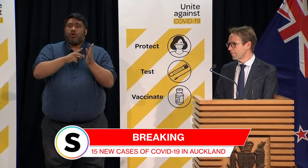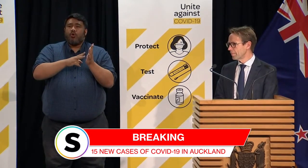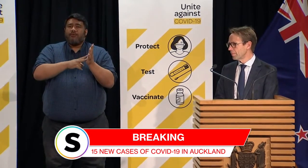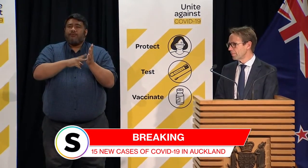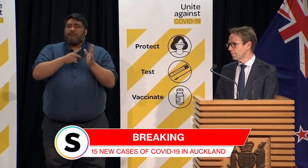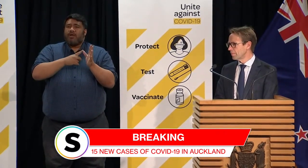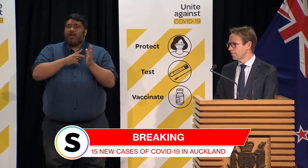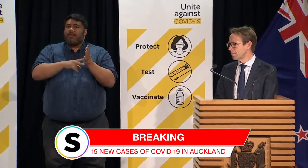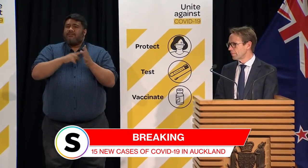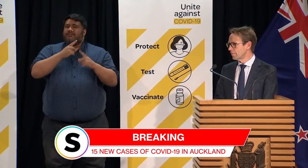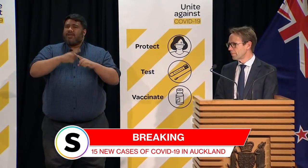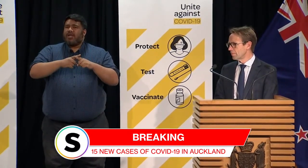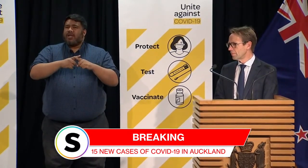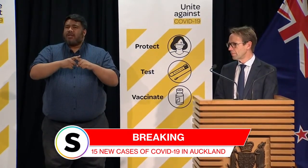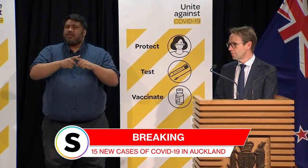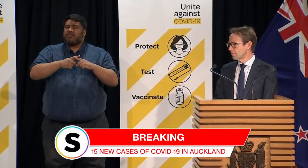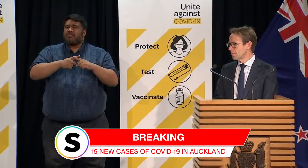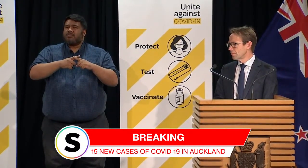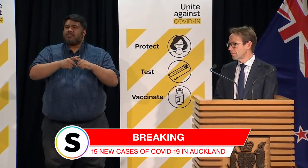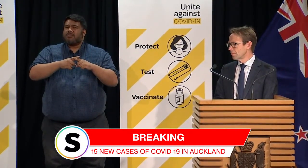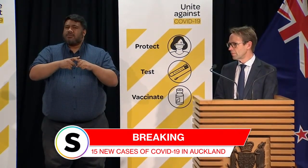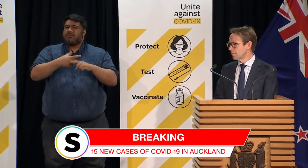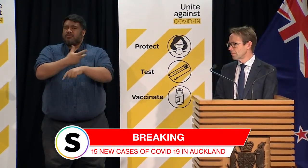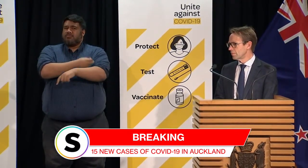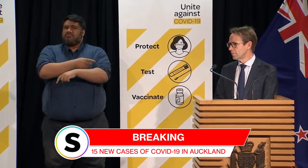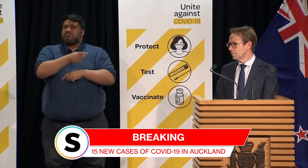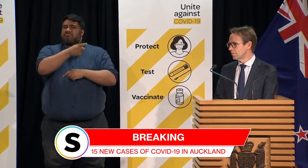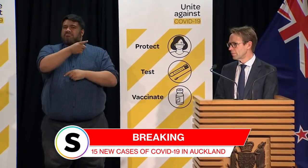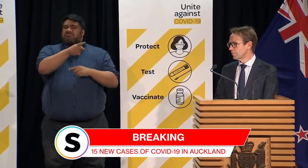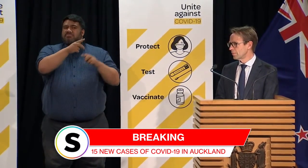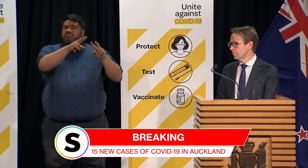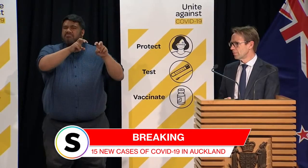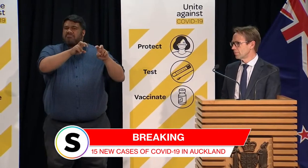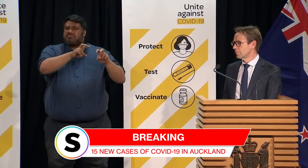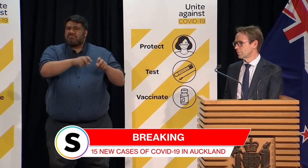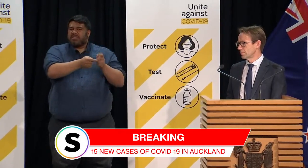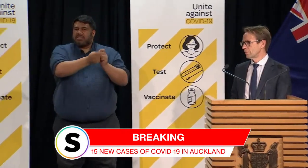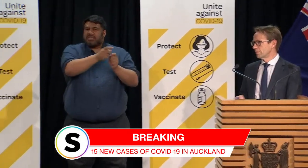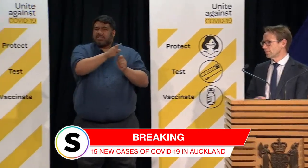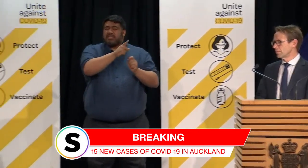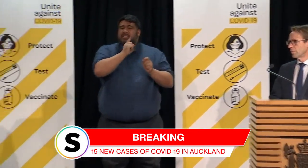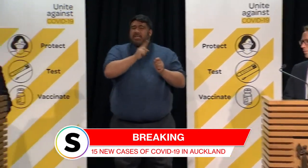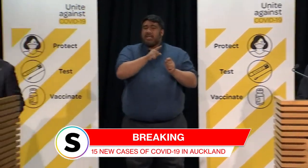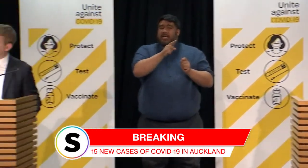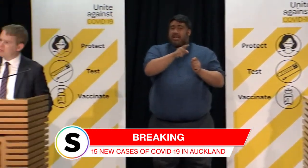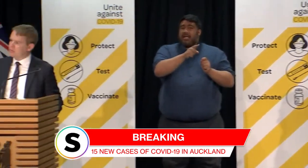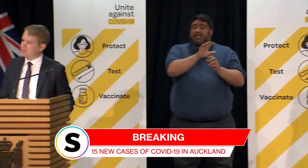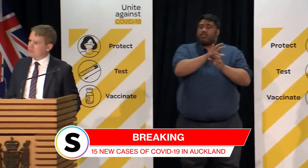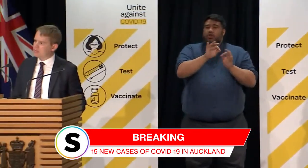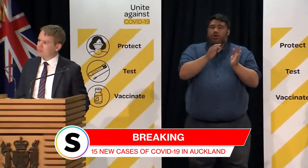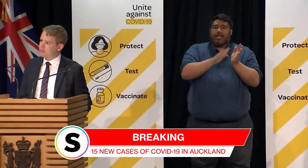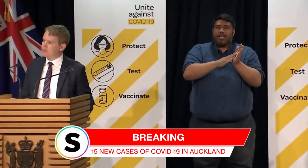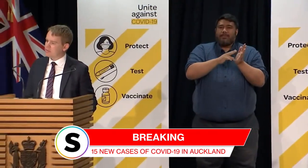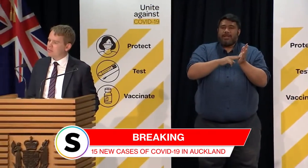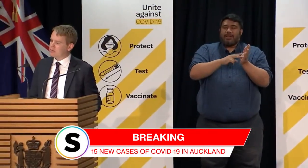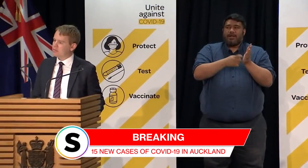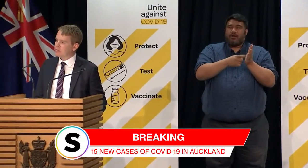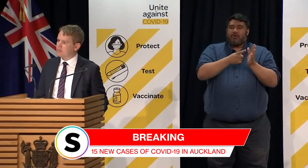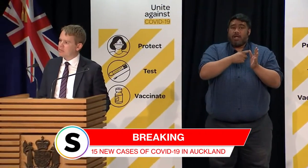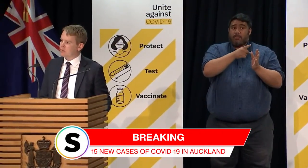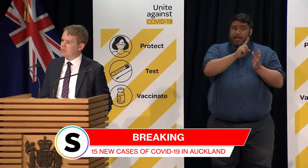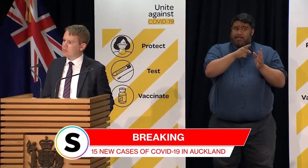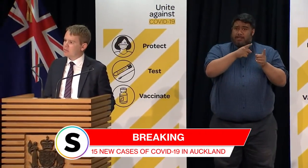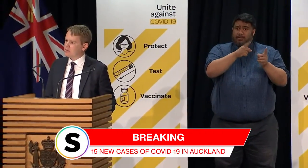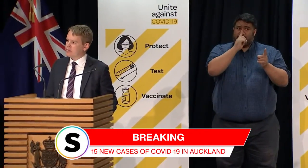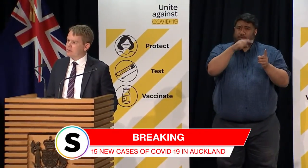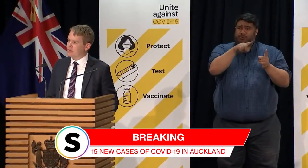The trials so far show that it's more effective than Pfizer. And it's not an mRNA vaccine, so it's cheaper to produce, and it